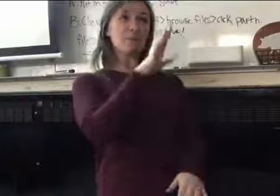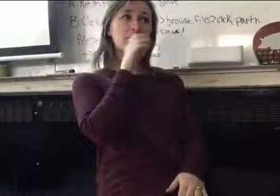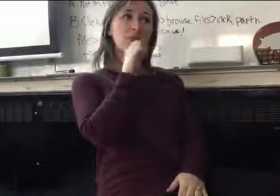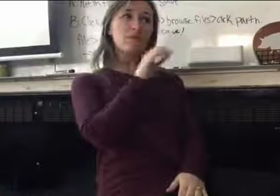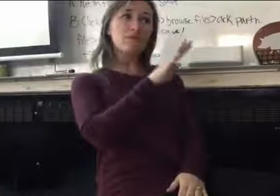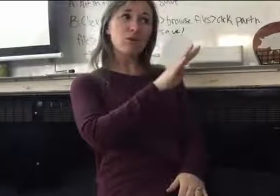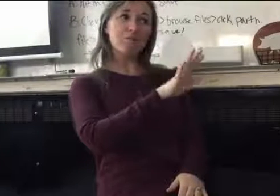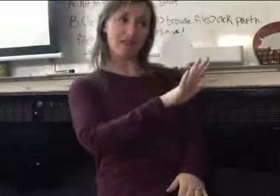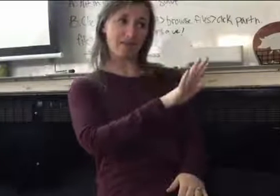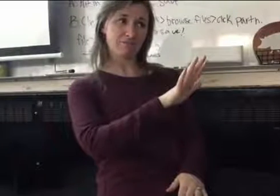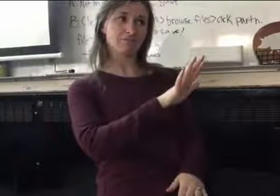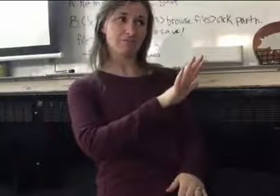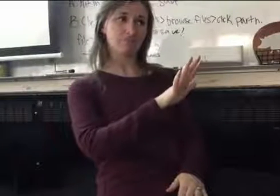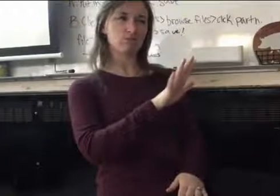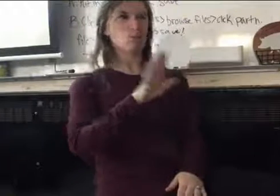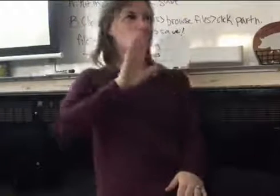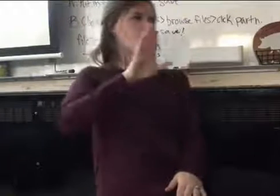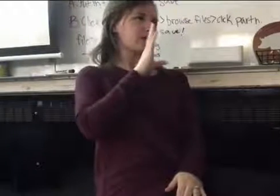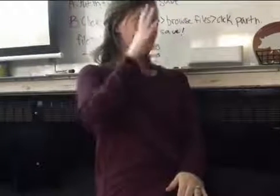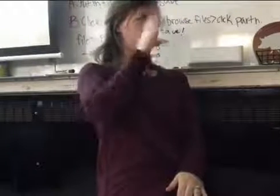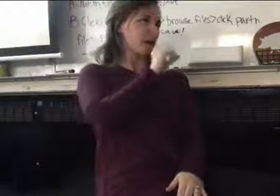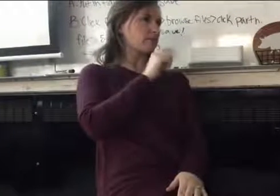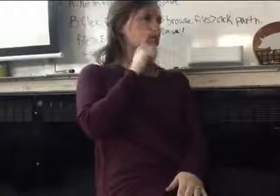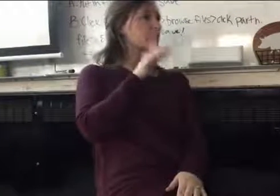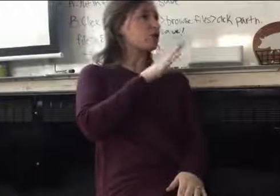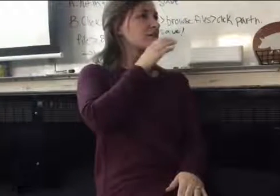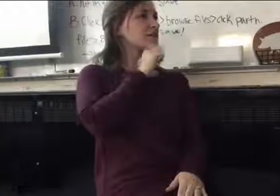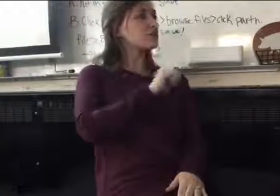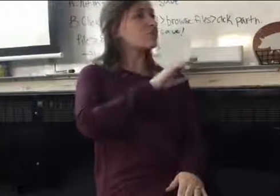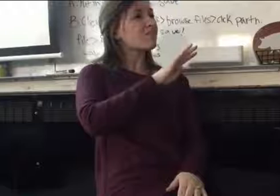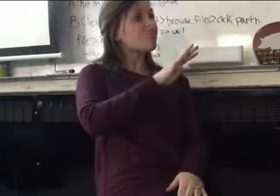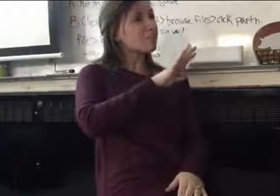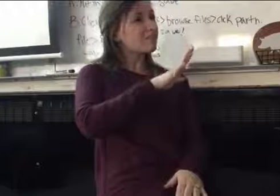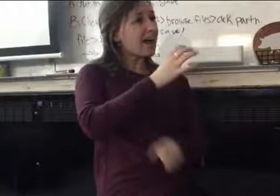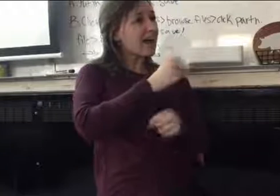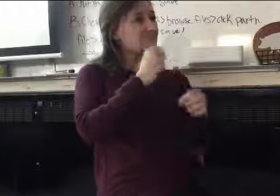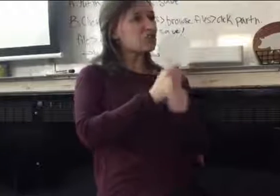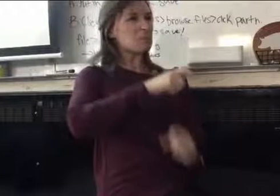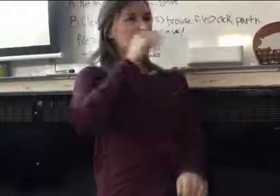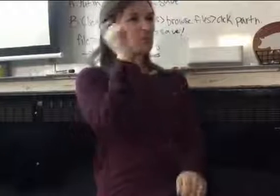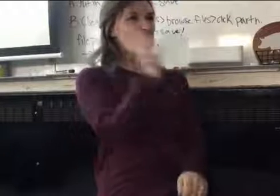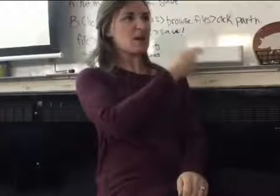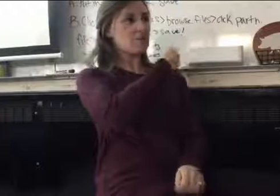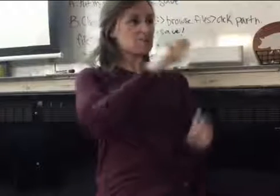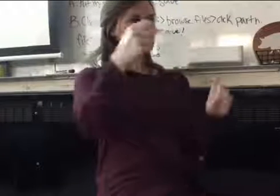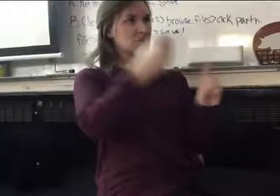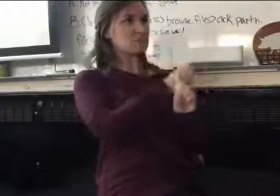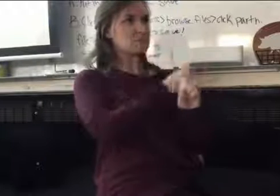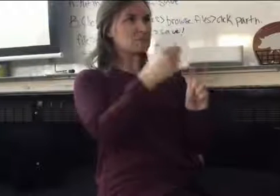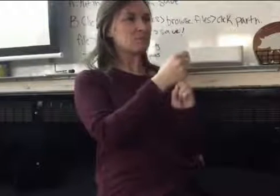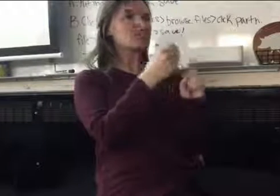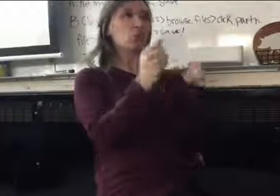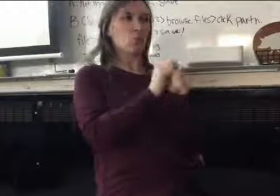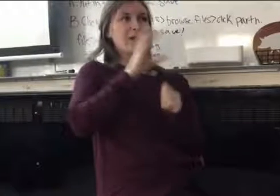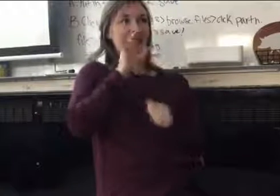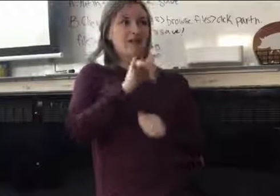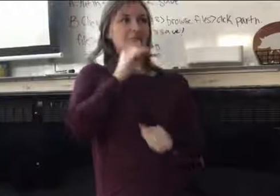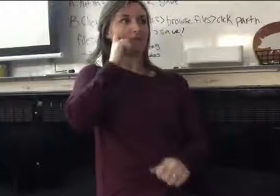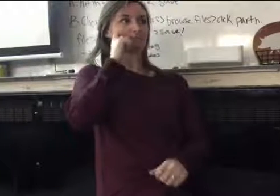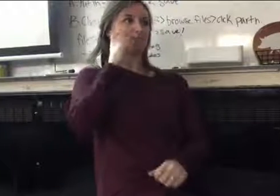45 years old is their estimate. So this is 45 years of being whipped and hit with that